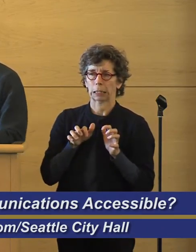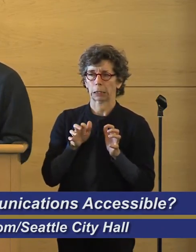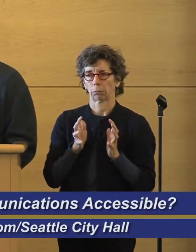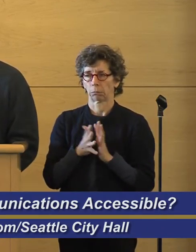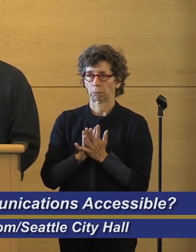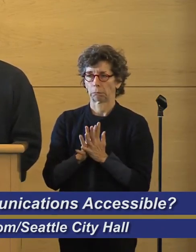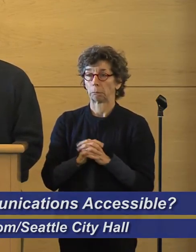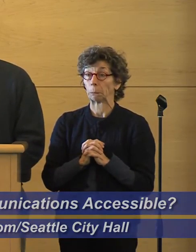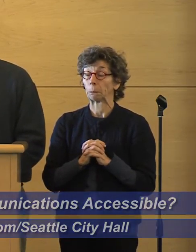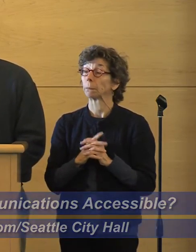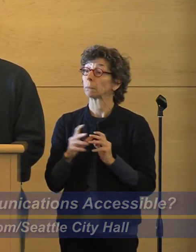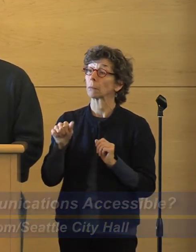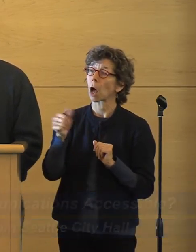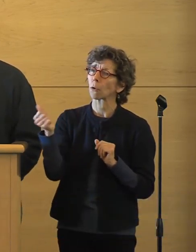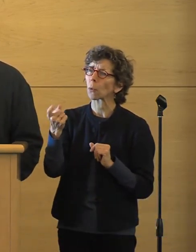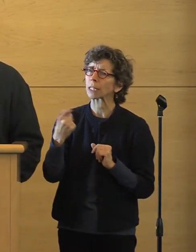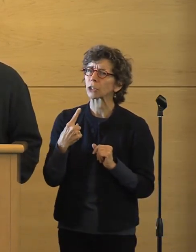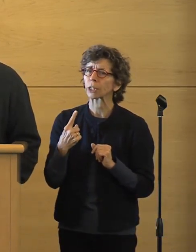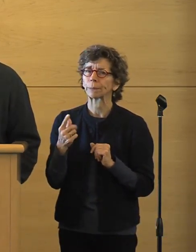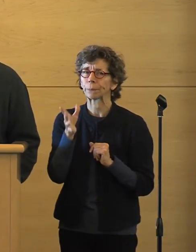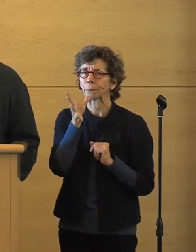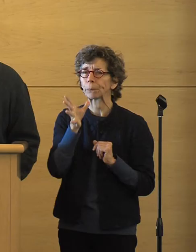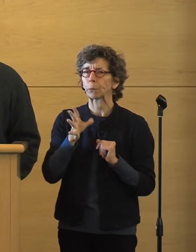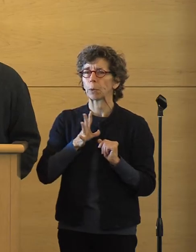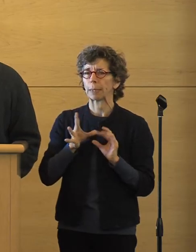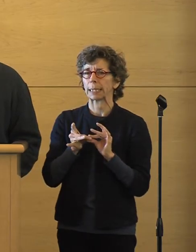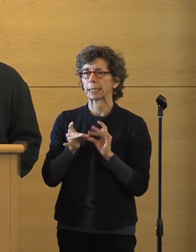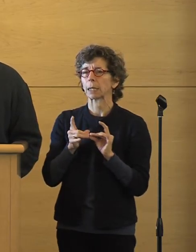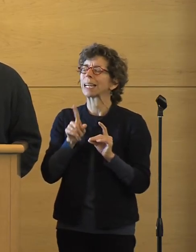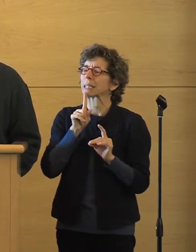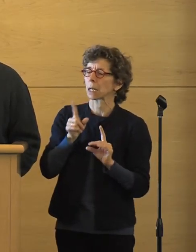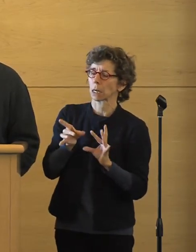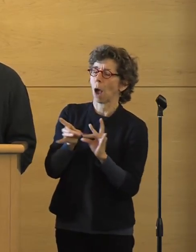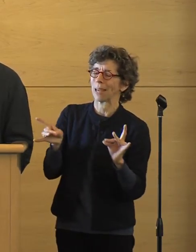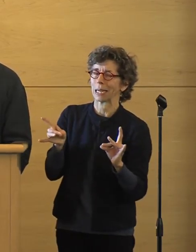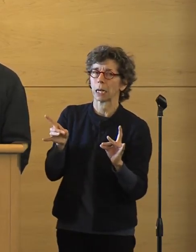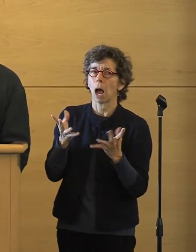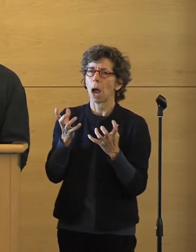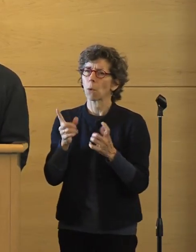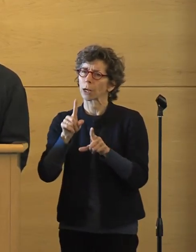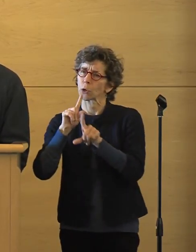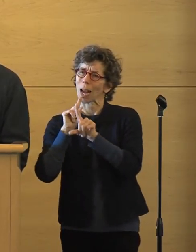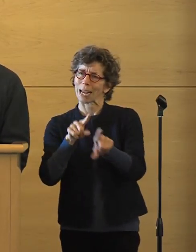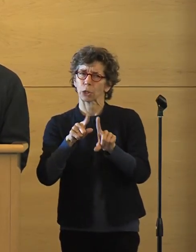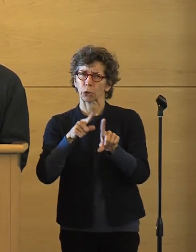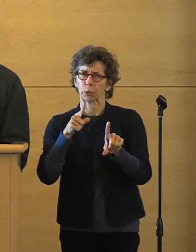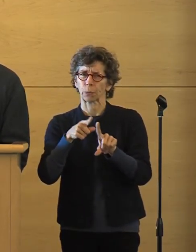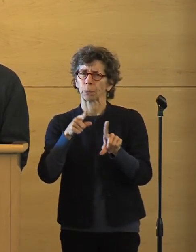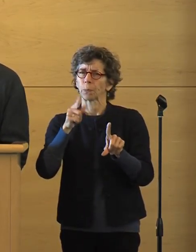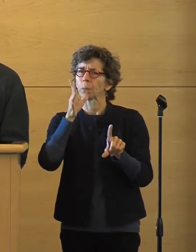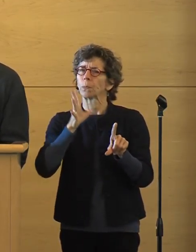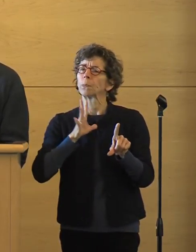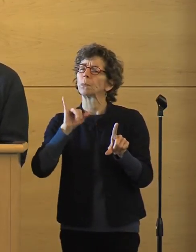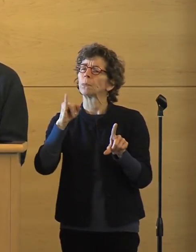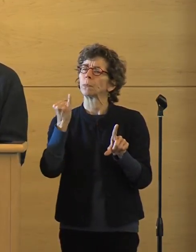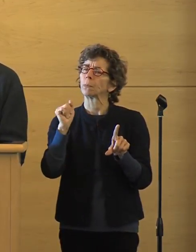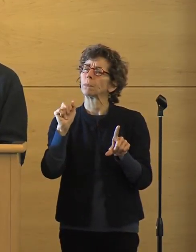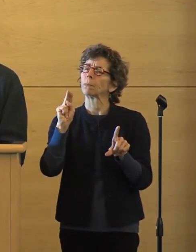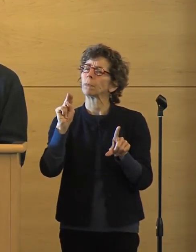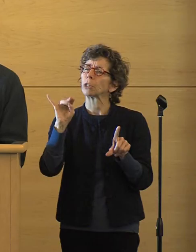that format that it has become kind of a standard format. So I think best not to export, if possible, and if that works